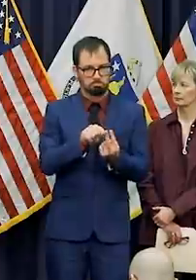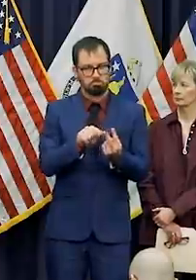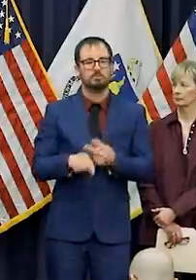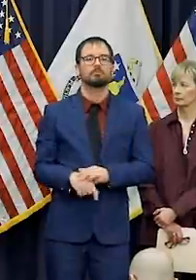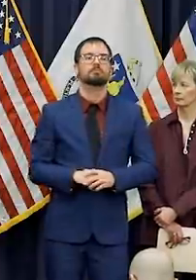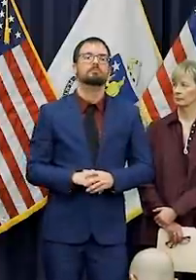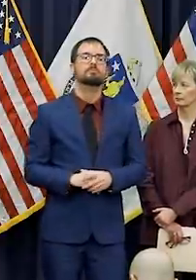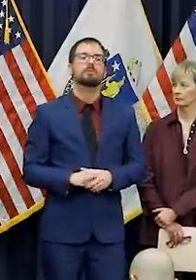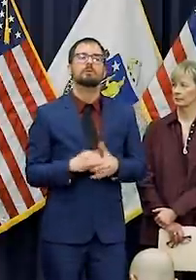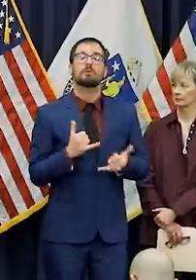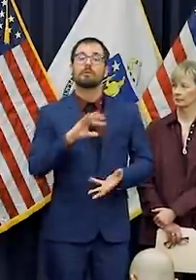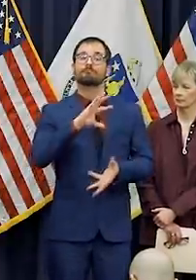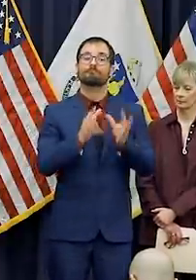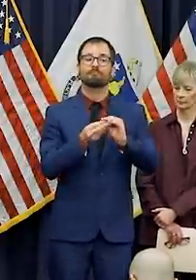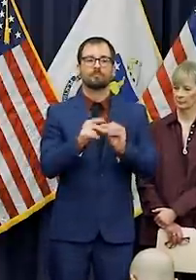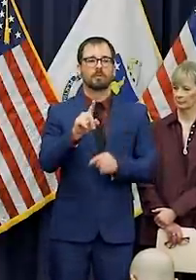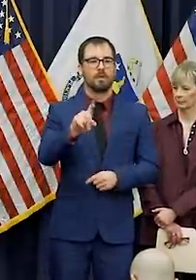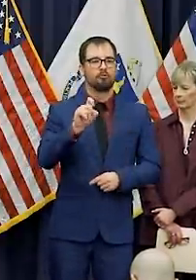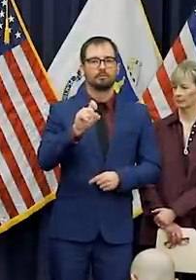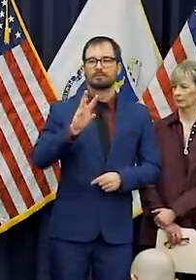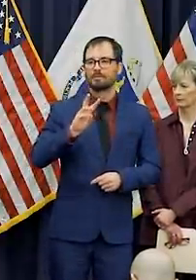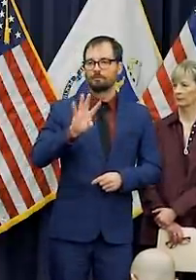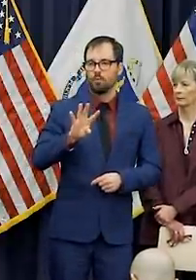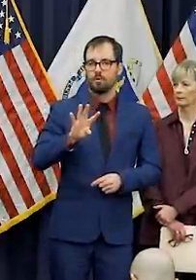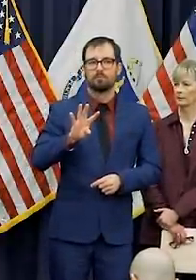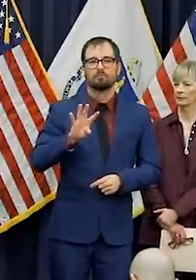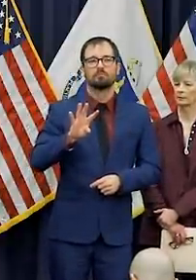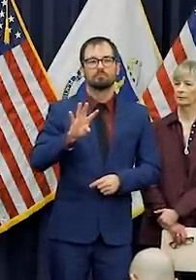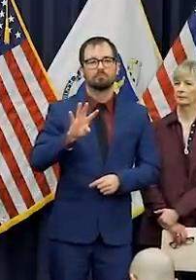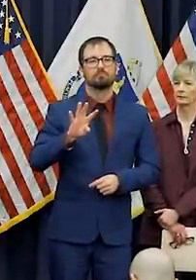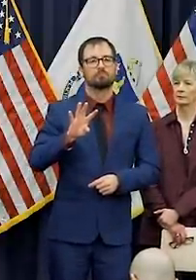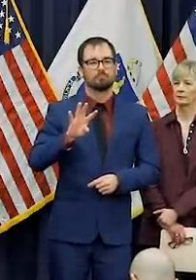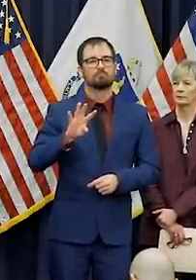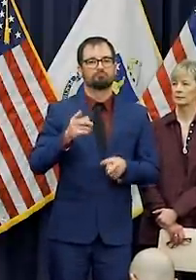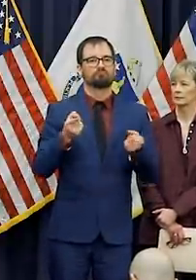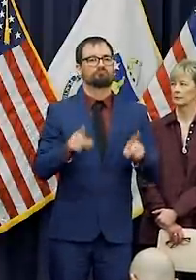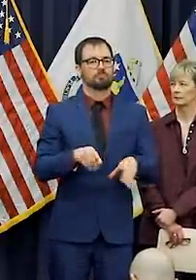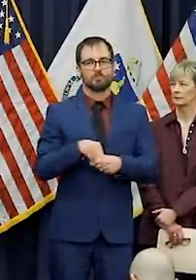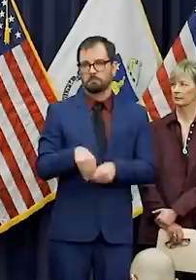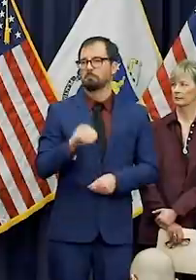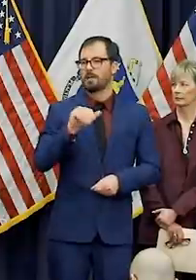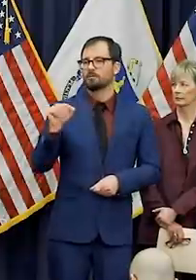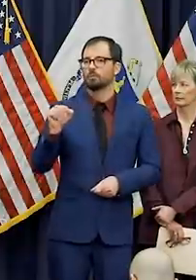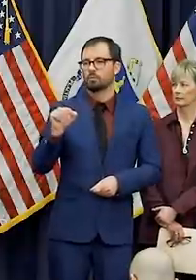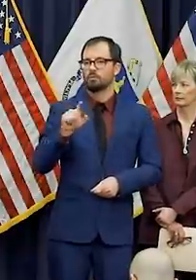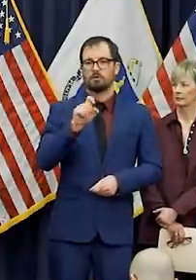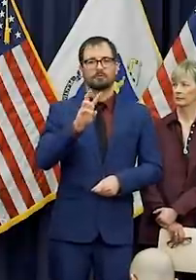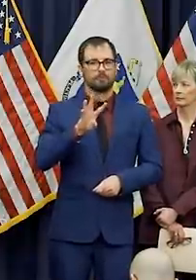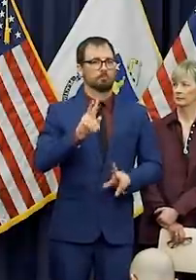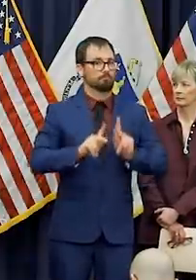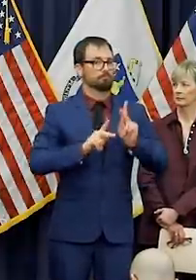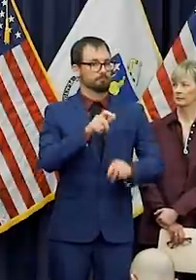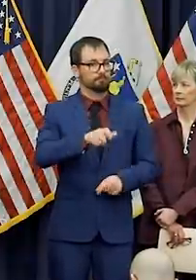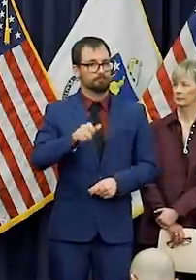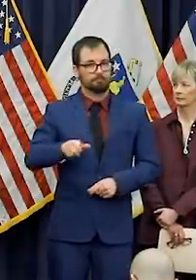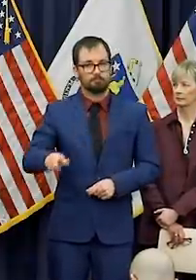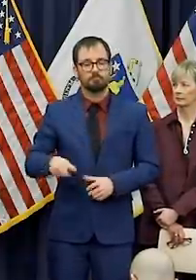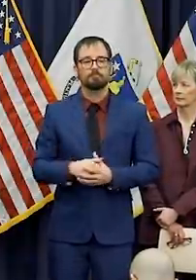of 164 cases in our state. That is up from 138